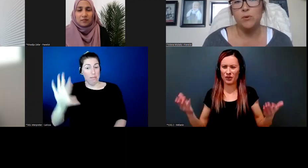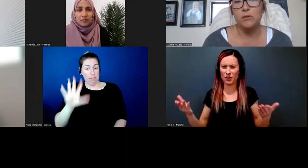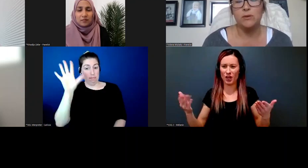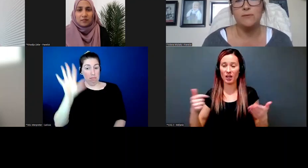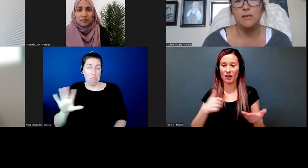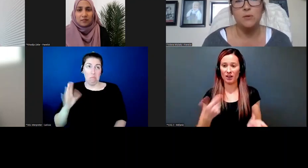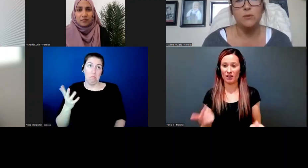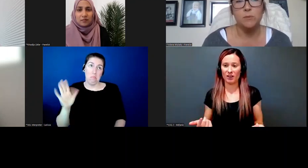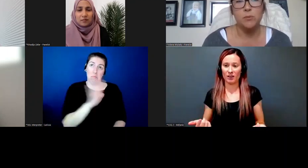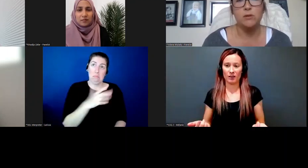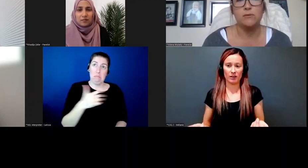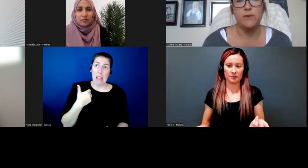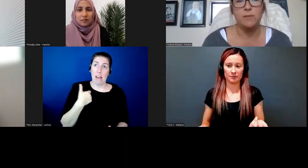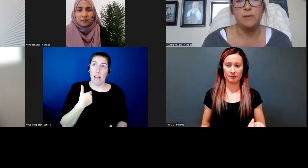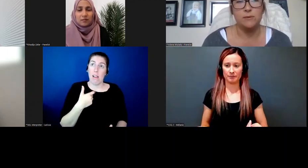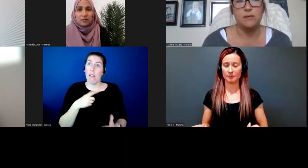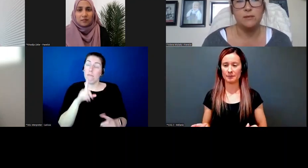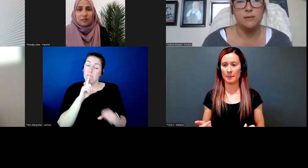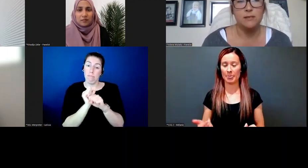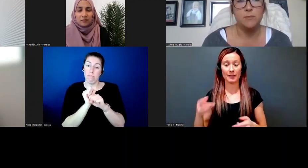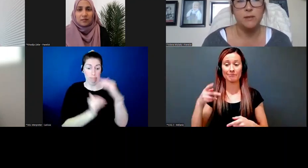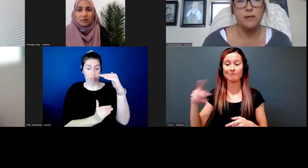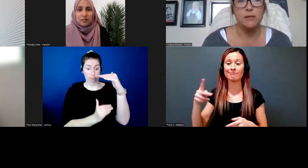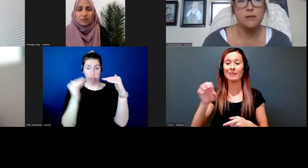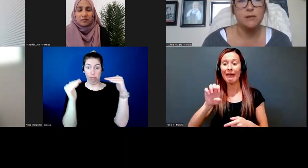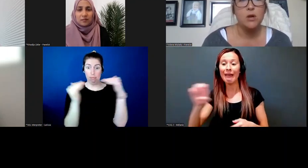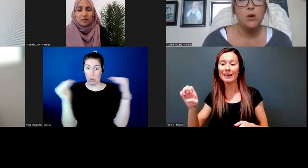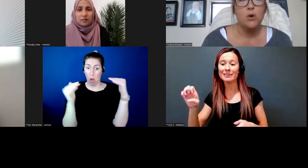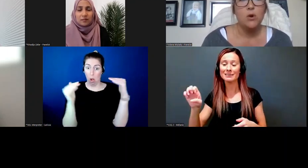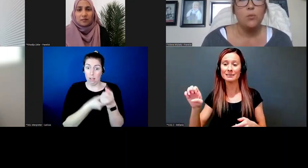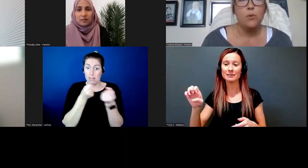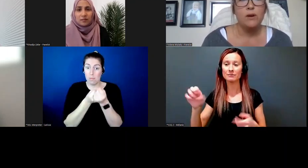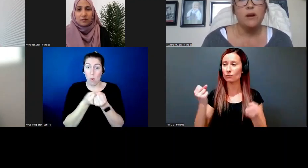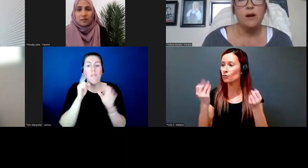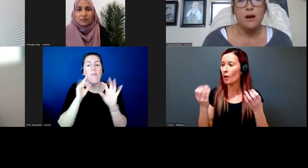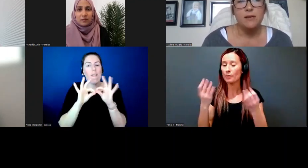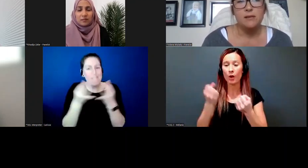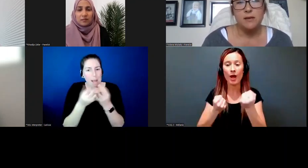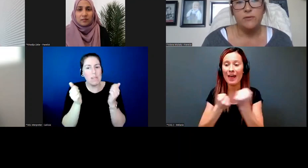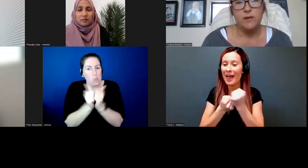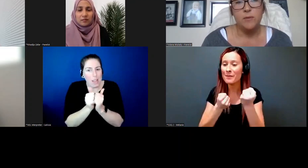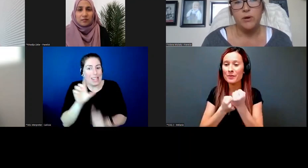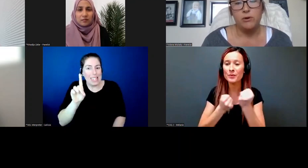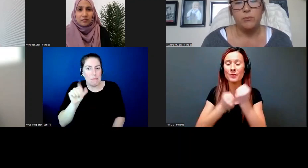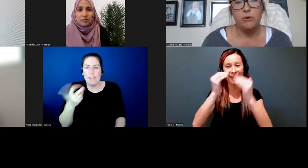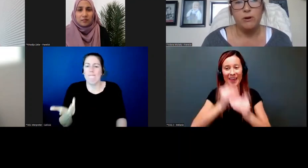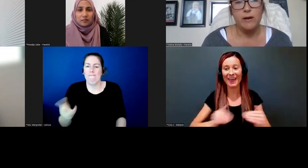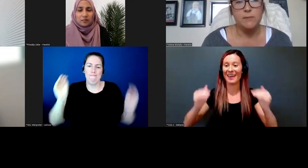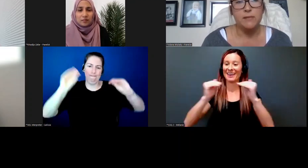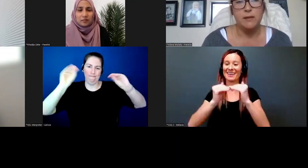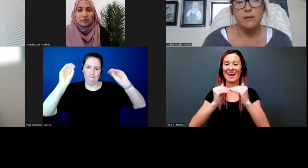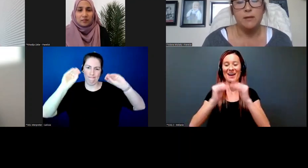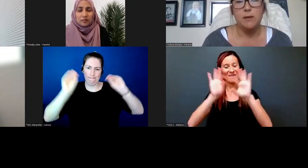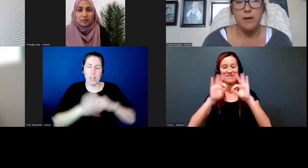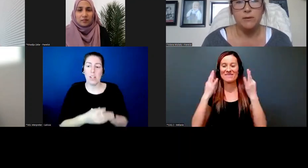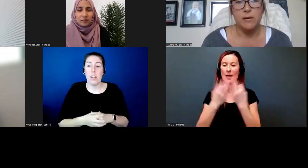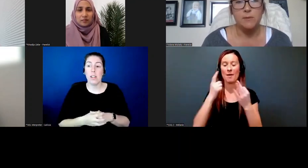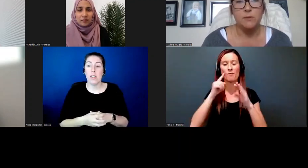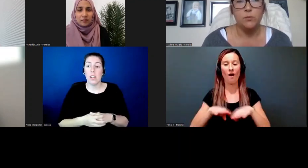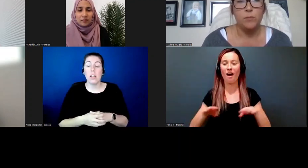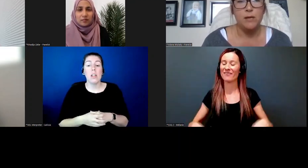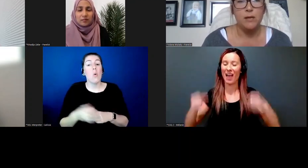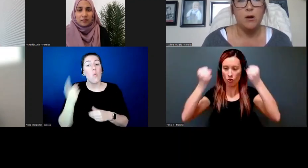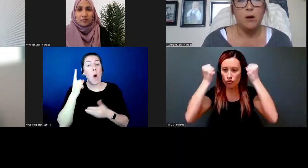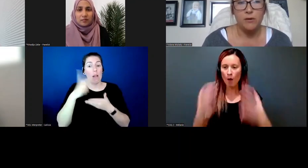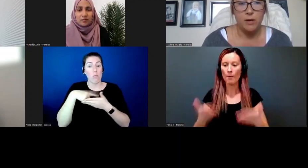fully supports or gives equal support to families with disabilities. One of the highest underfunded programs in the